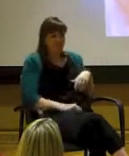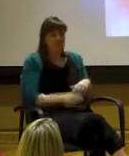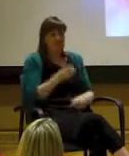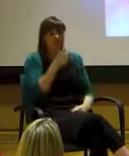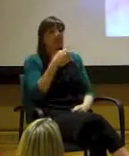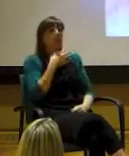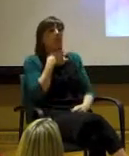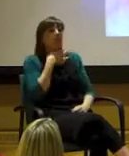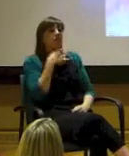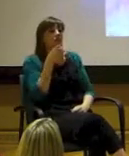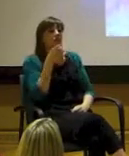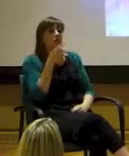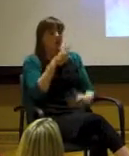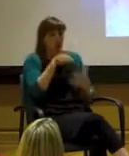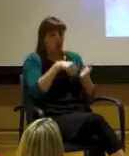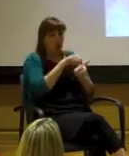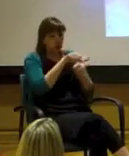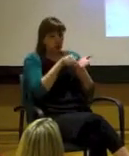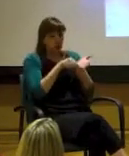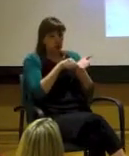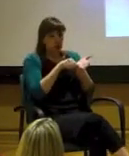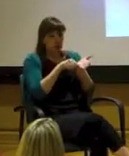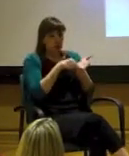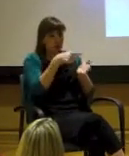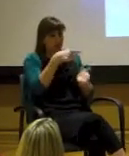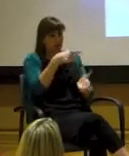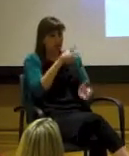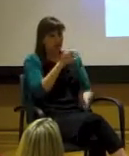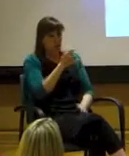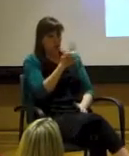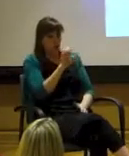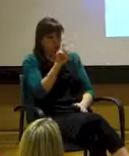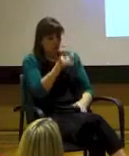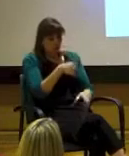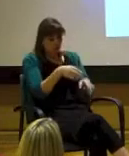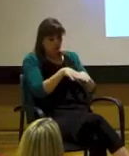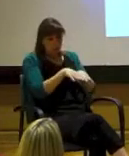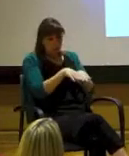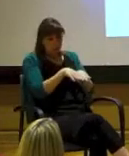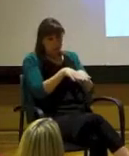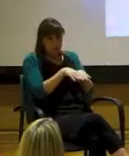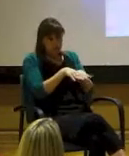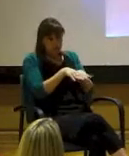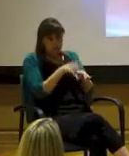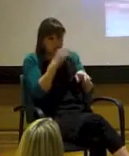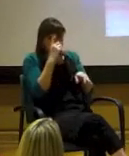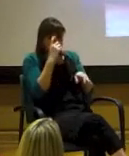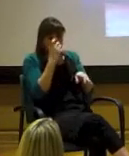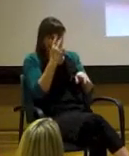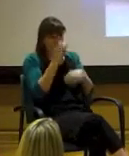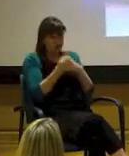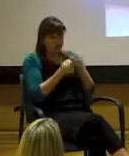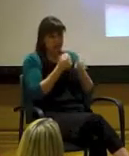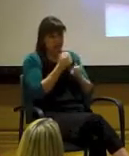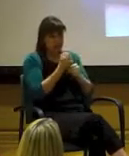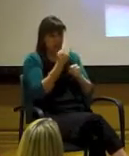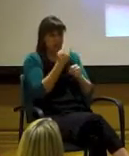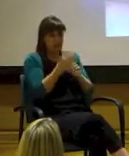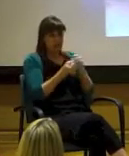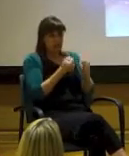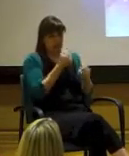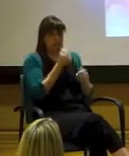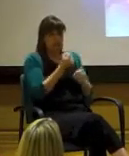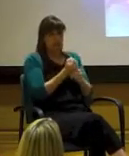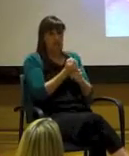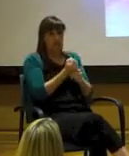I'm wondering if all surgeons believe that platinum should be closed because, for 14 years,